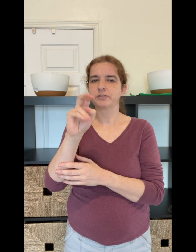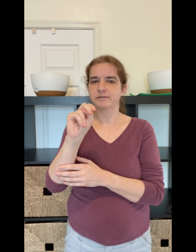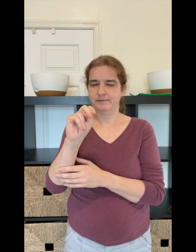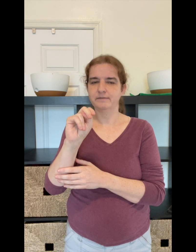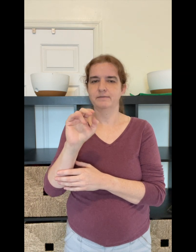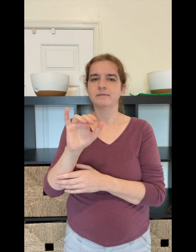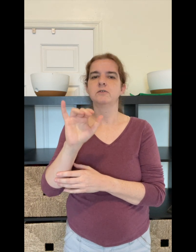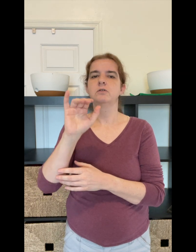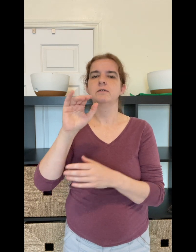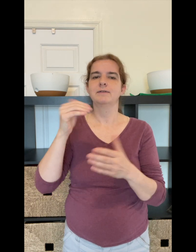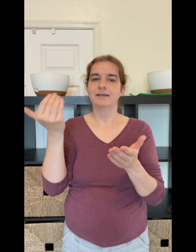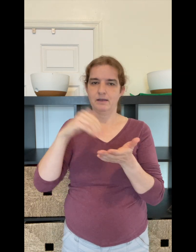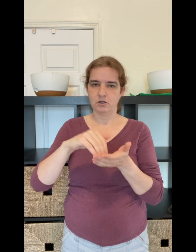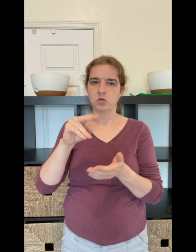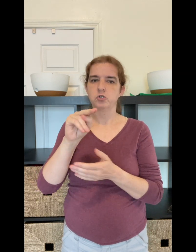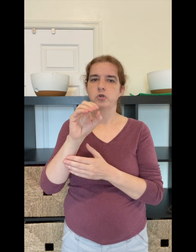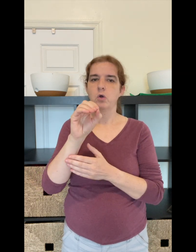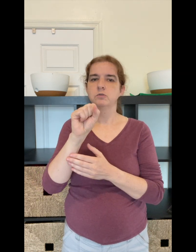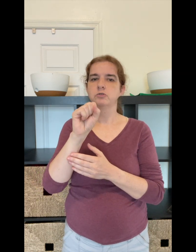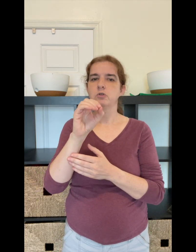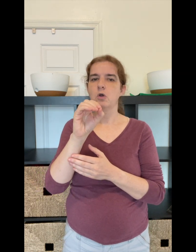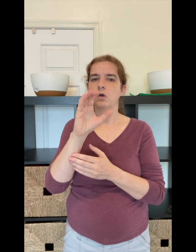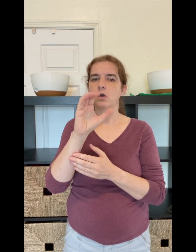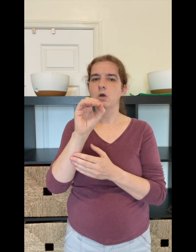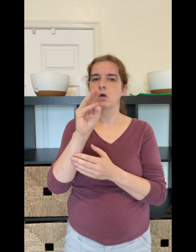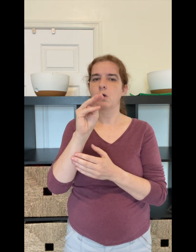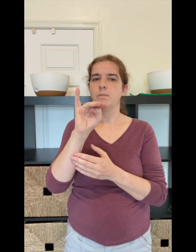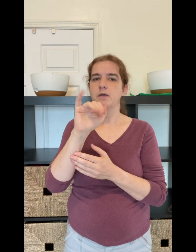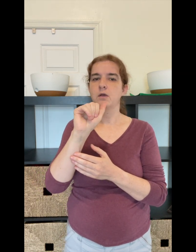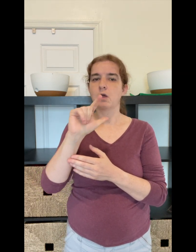infection. Again, nosocomial